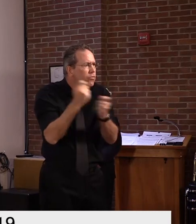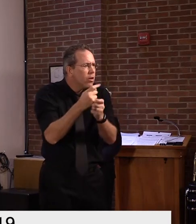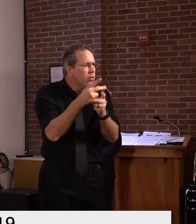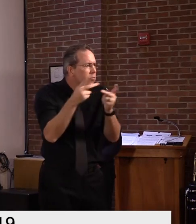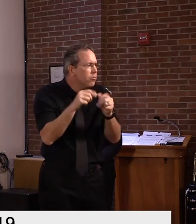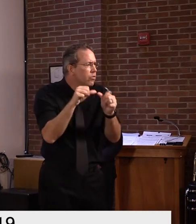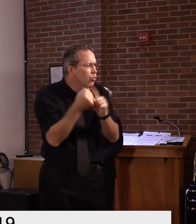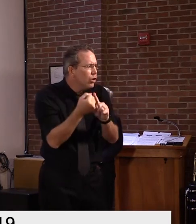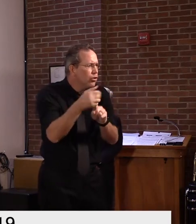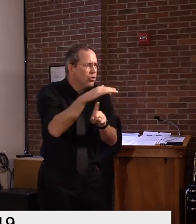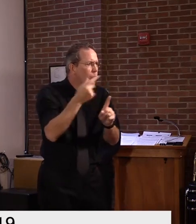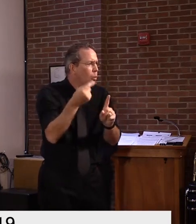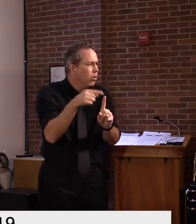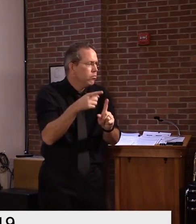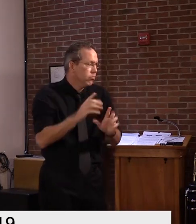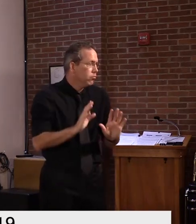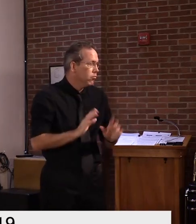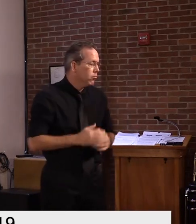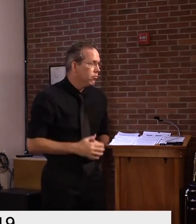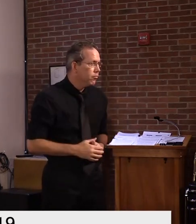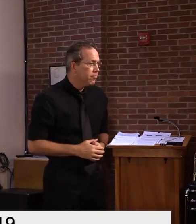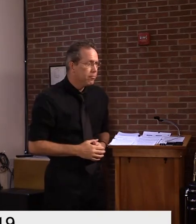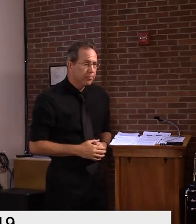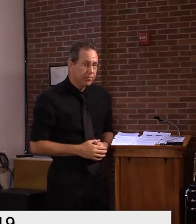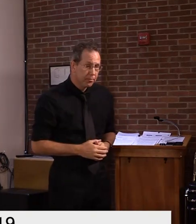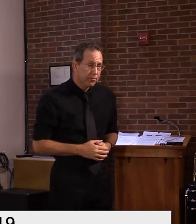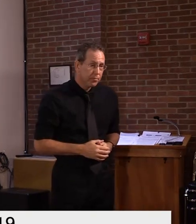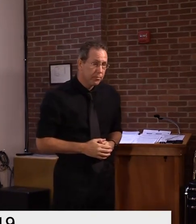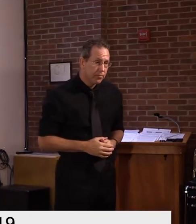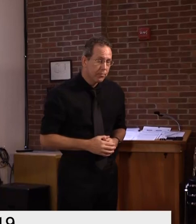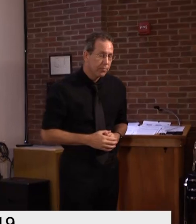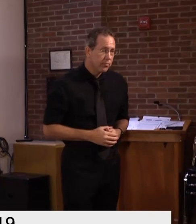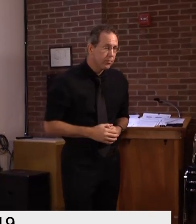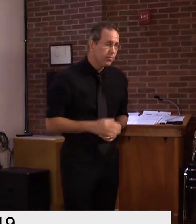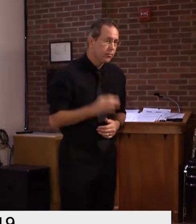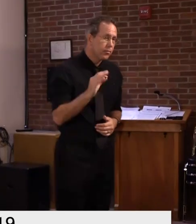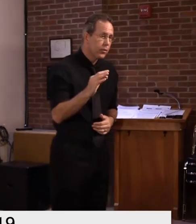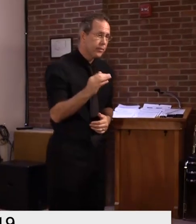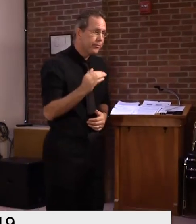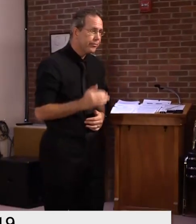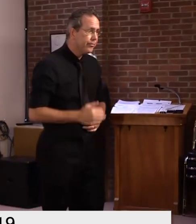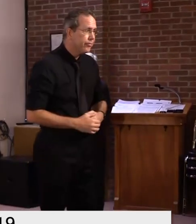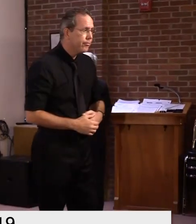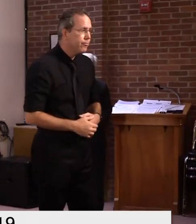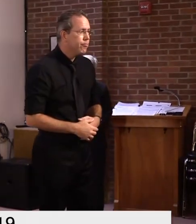Thank you. Thank you. Courtney Adelman, Local 22, Local 44.